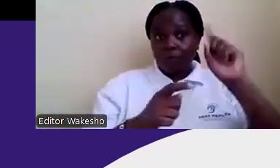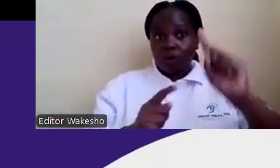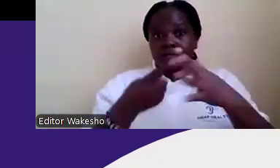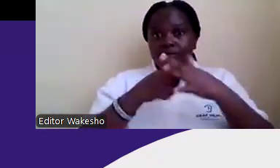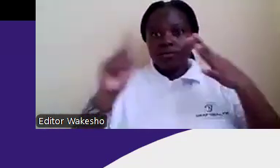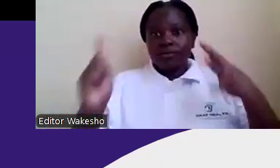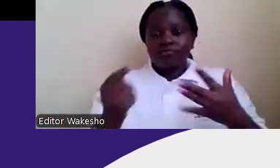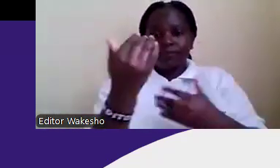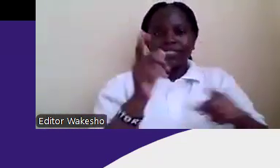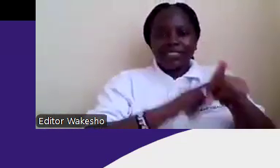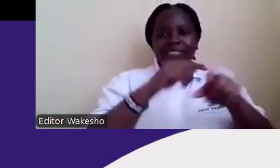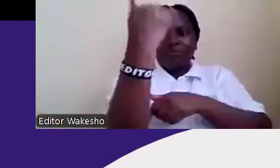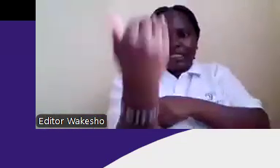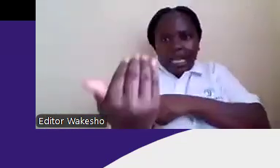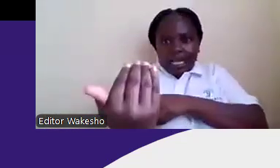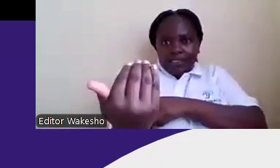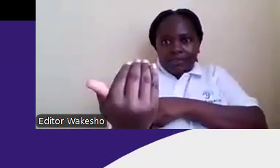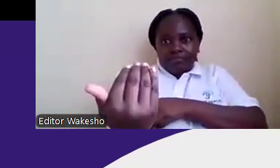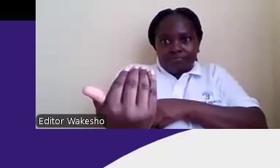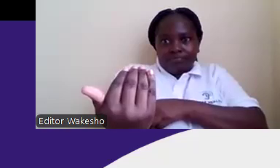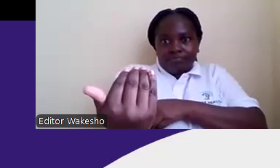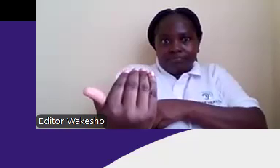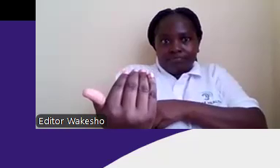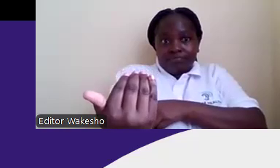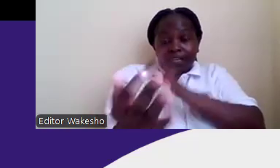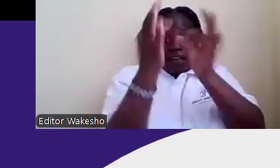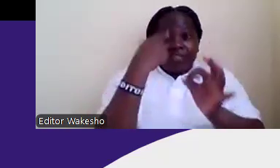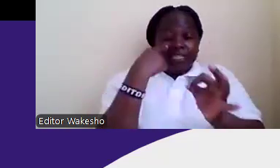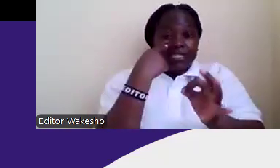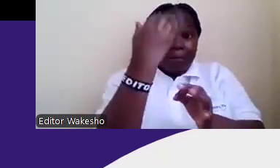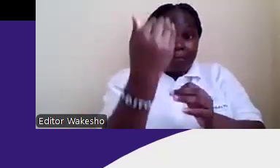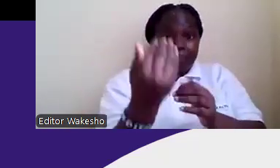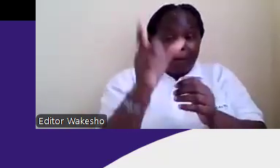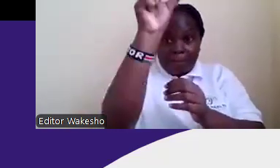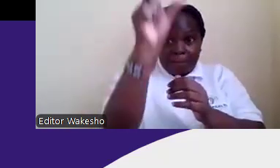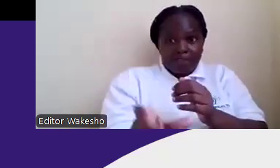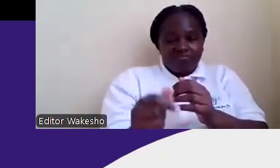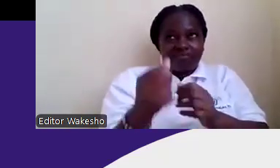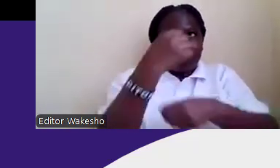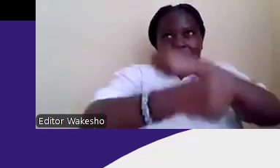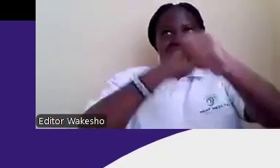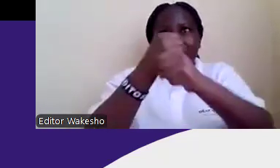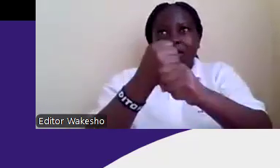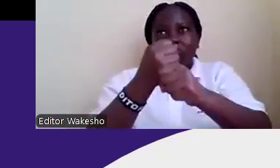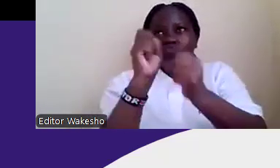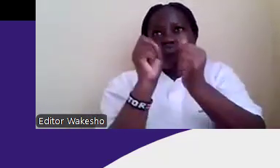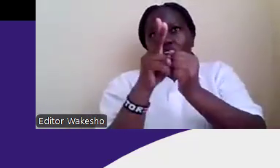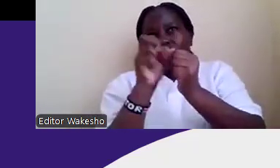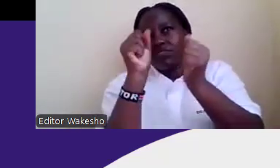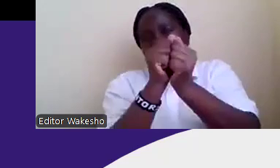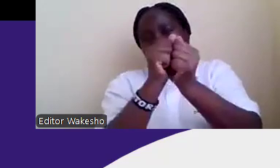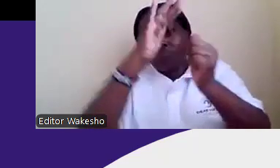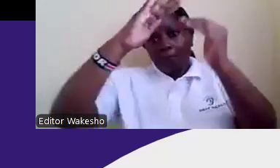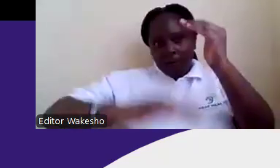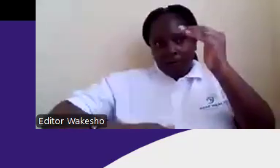childhood, right? So if you find someone who is maybe below the age of 12, 10, having